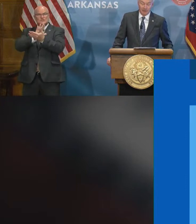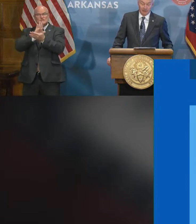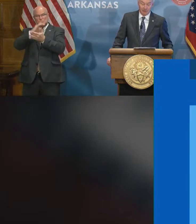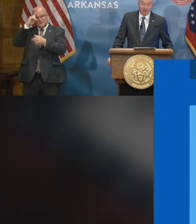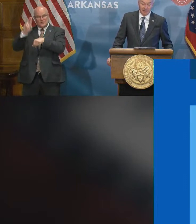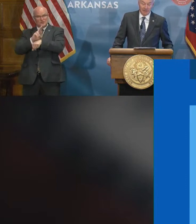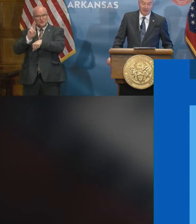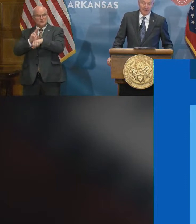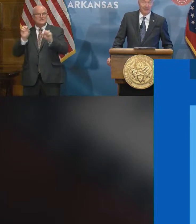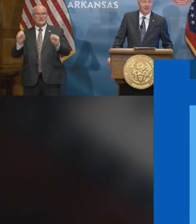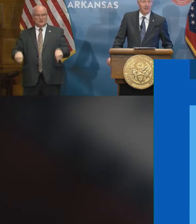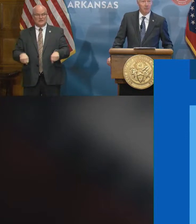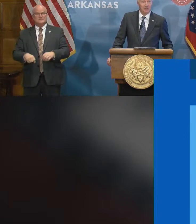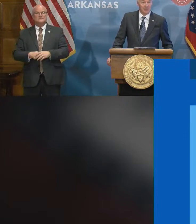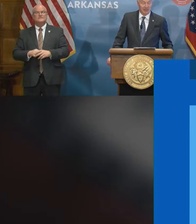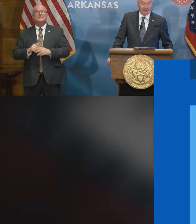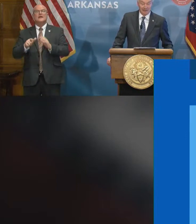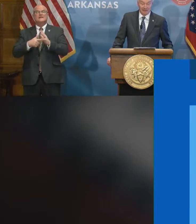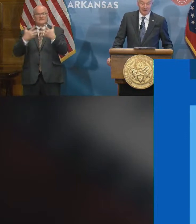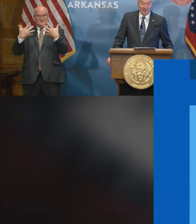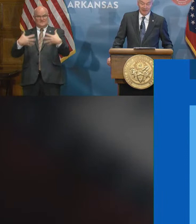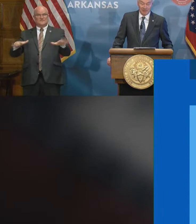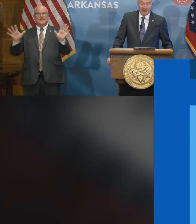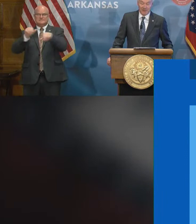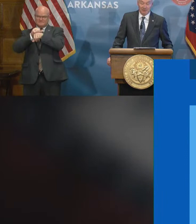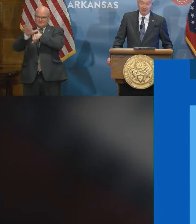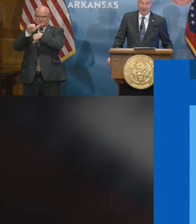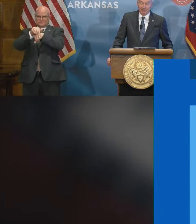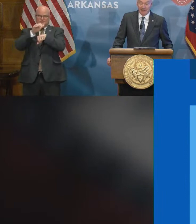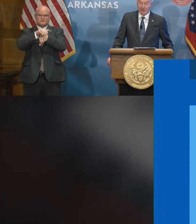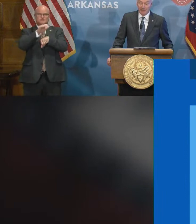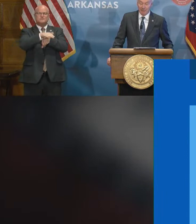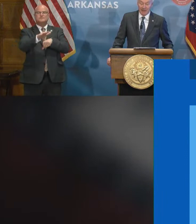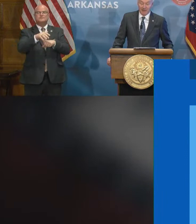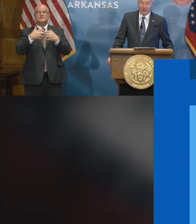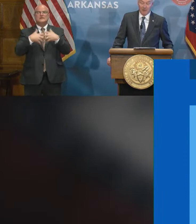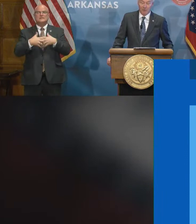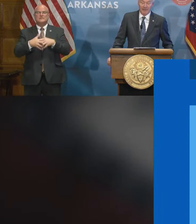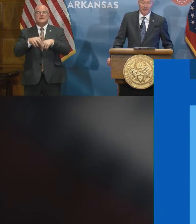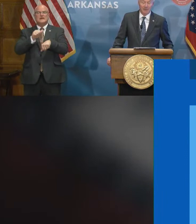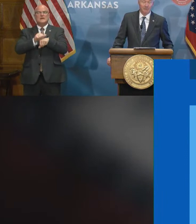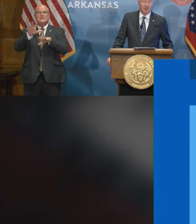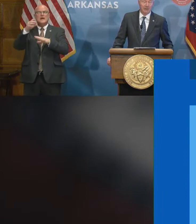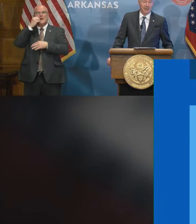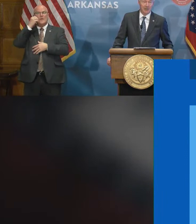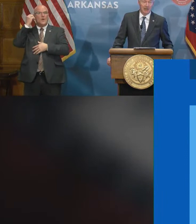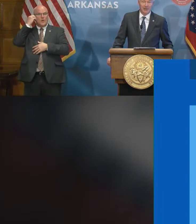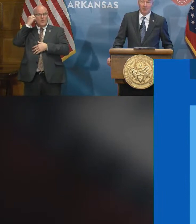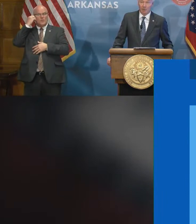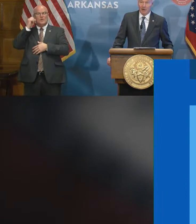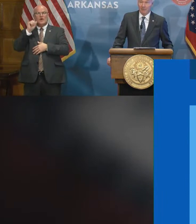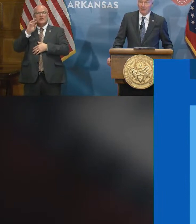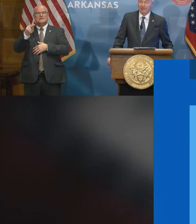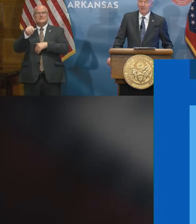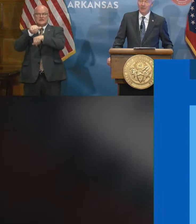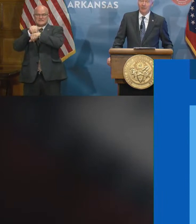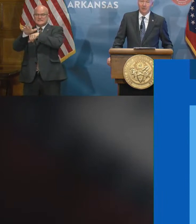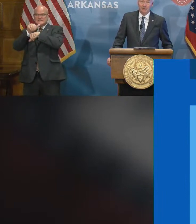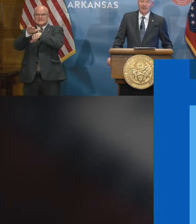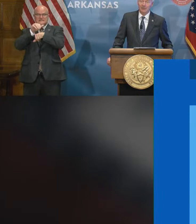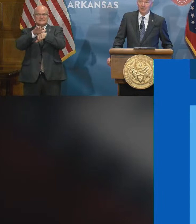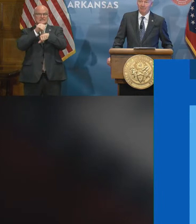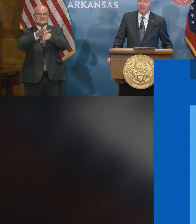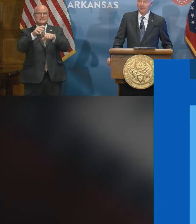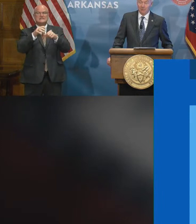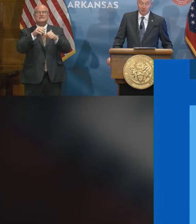for their use. This was done. These masks were manufactured in Mountain Home and shipped to the education cooperatives,